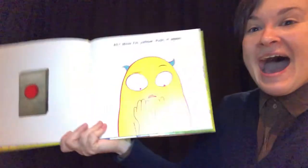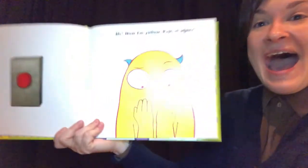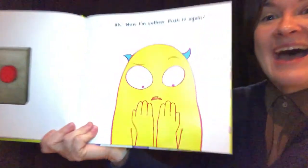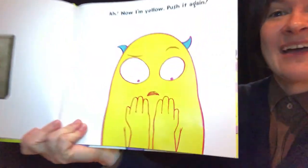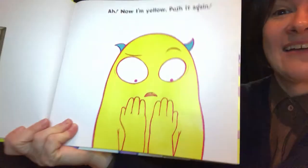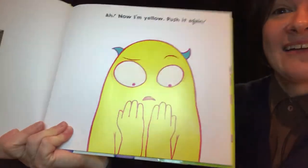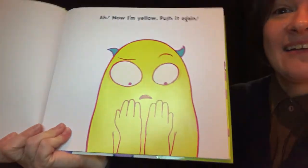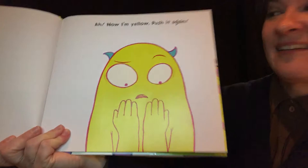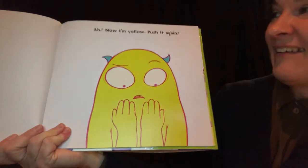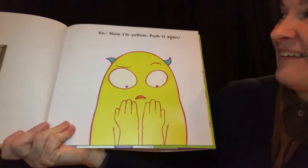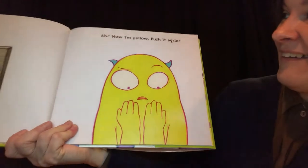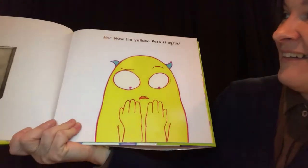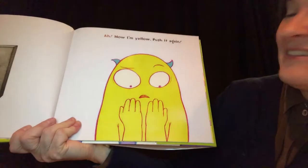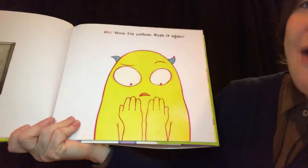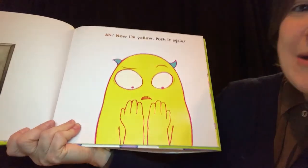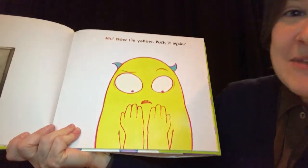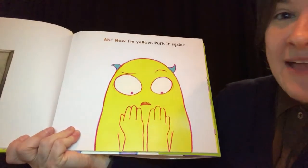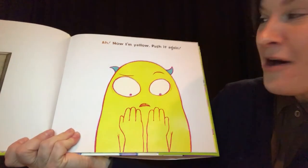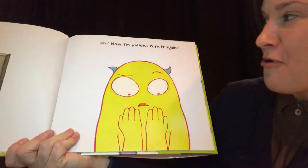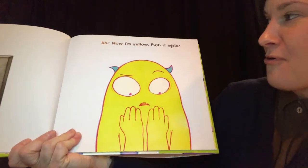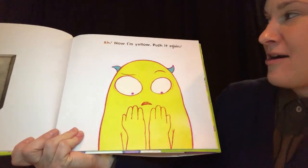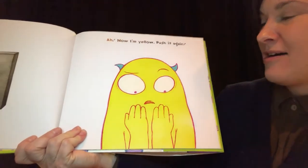Ah! Now I'm yellow!